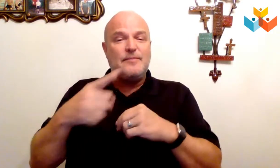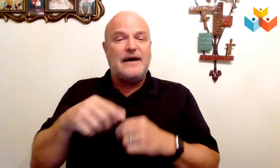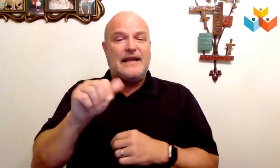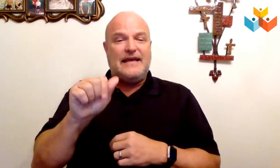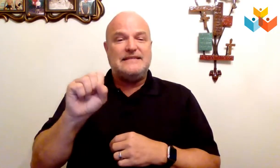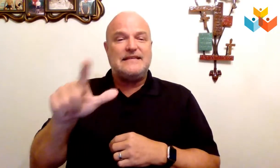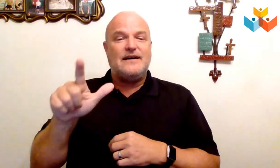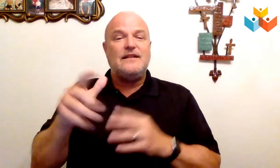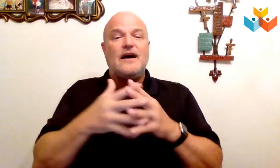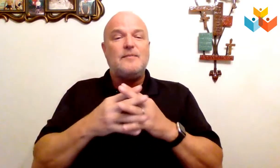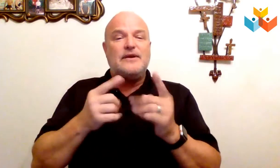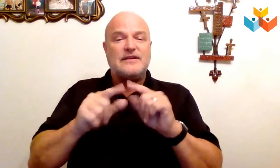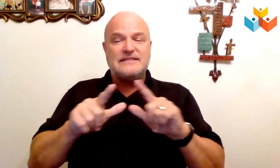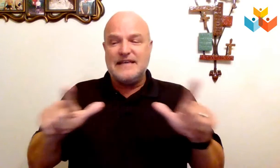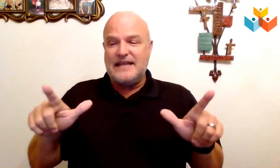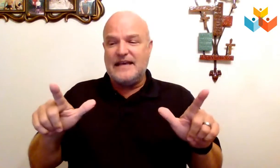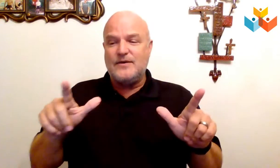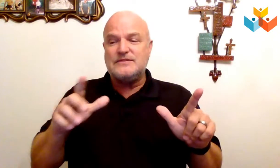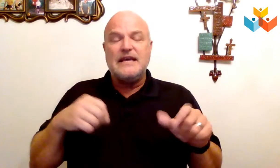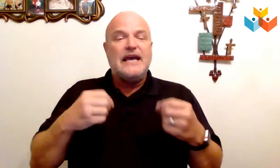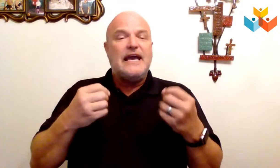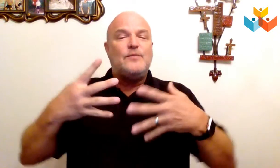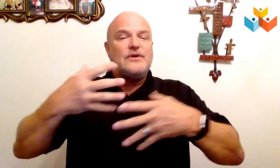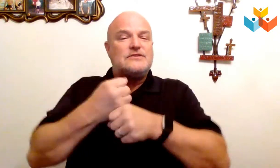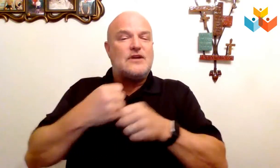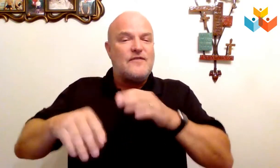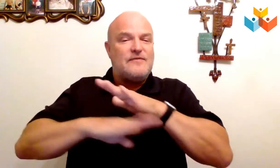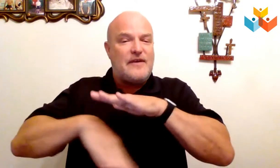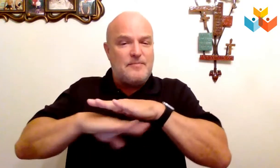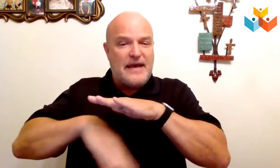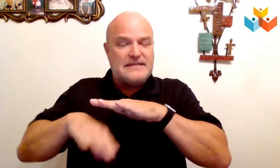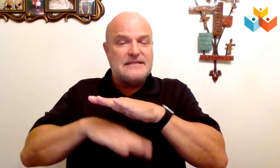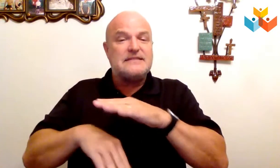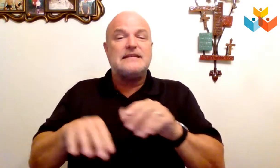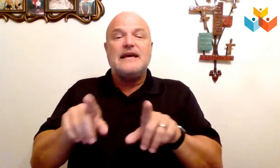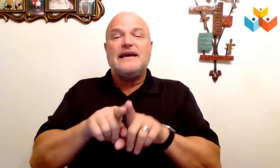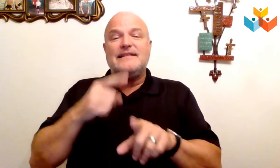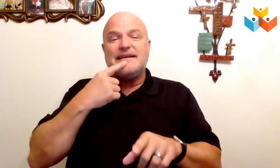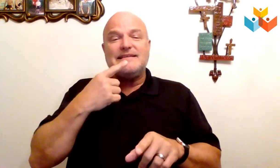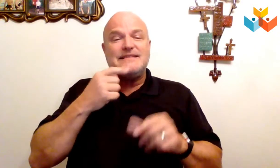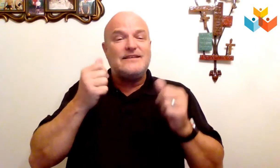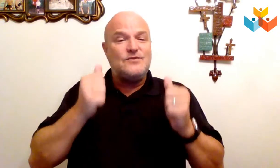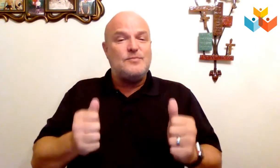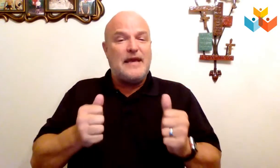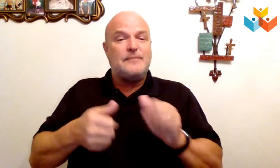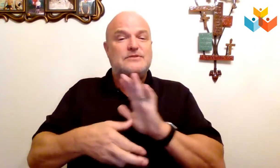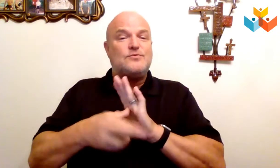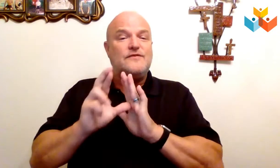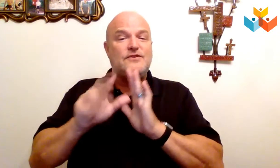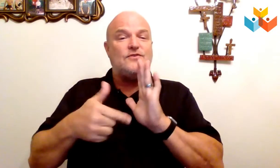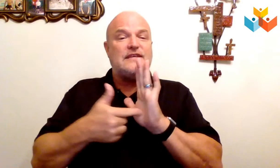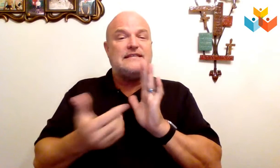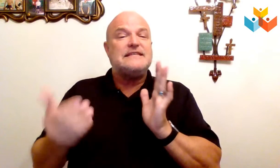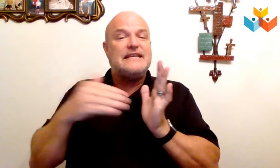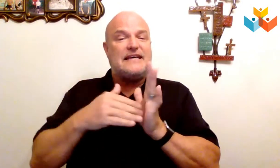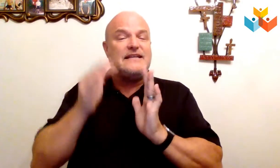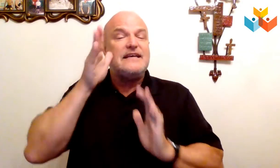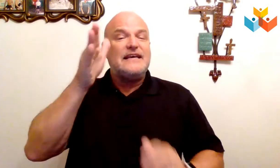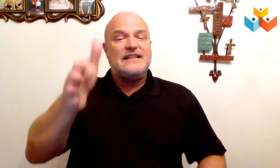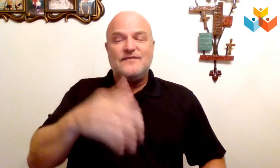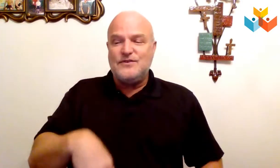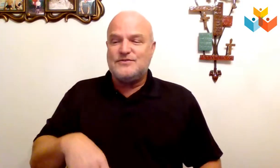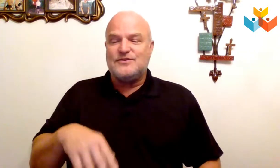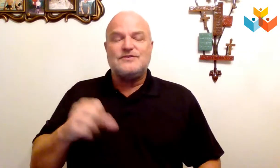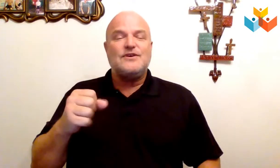today is we're going to talk about ASL, American Sign Language, and we're going to start from the very basics. And like you said, you'll be able to